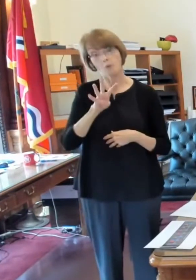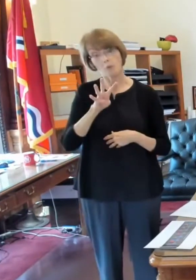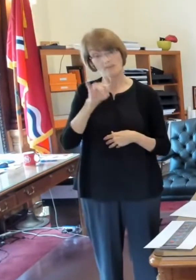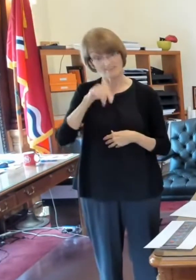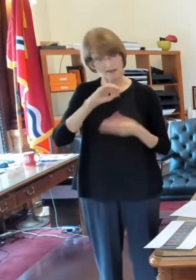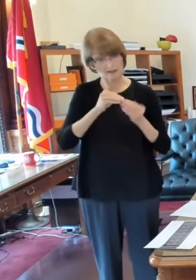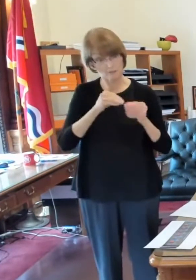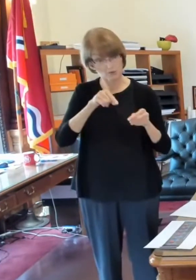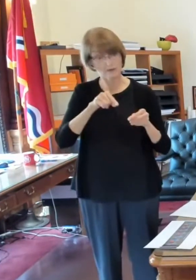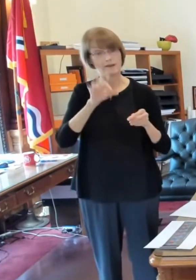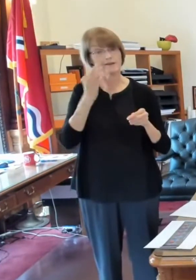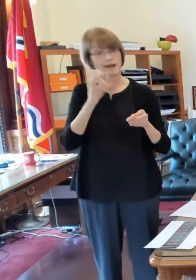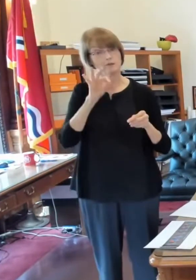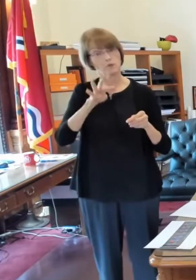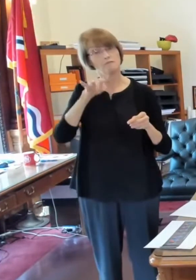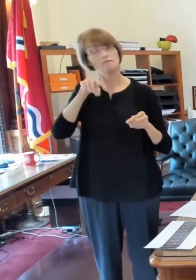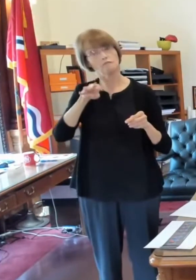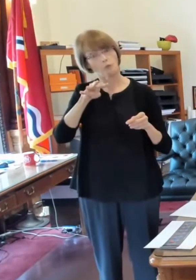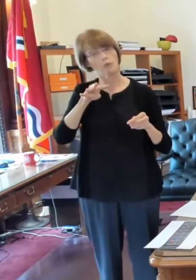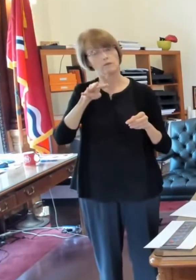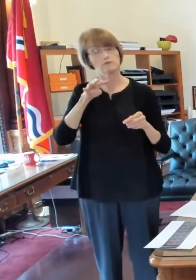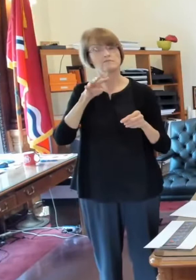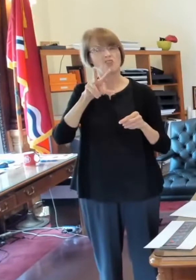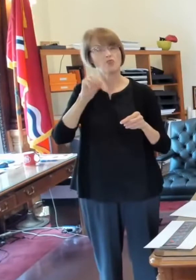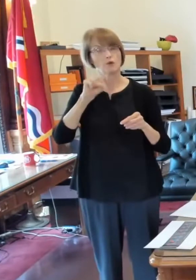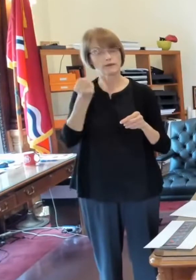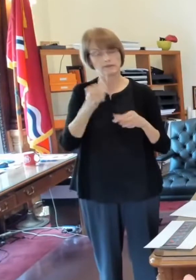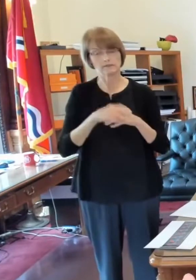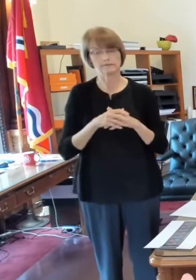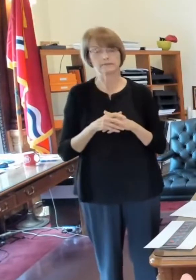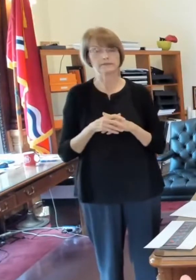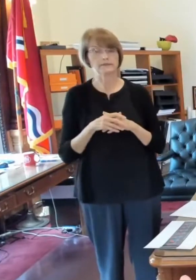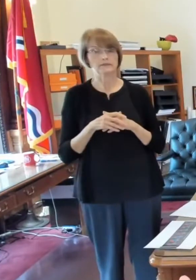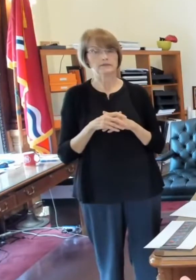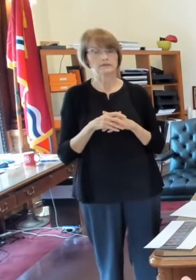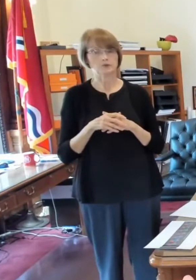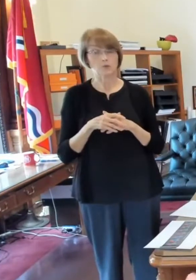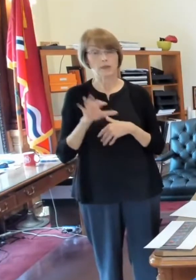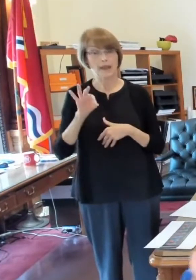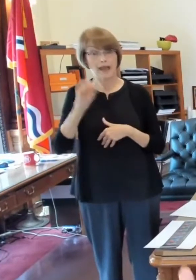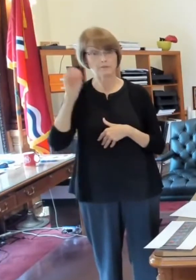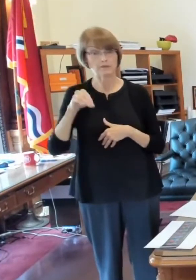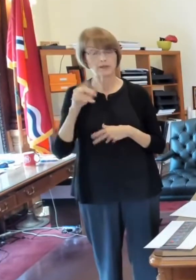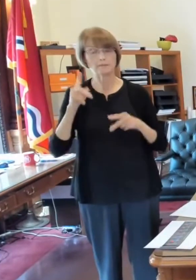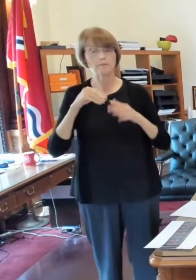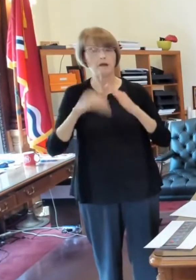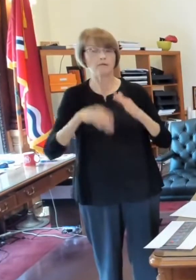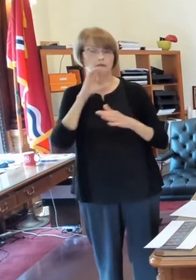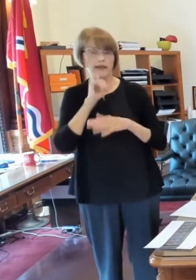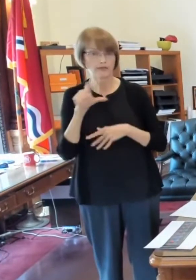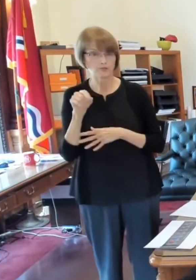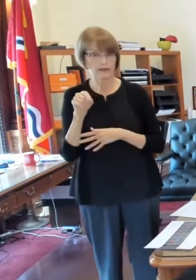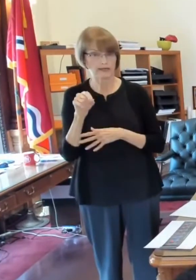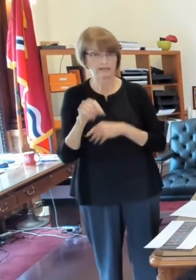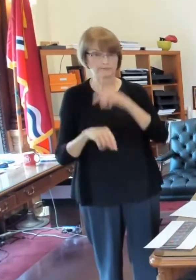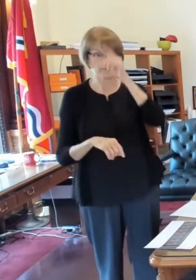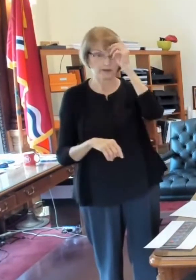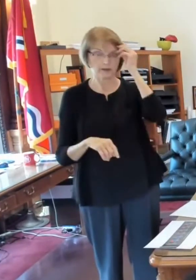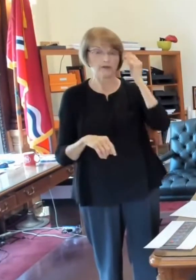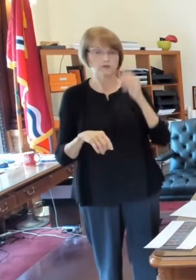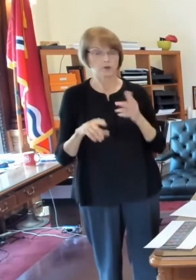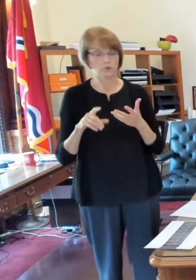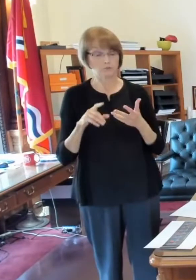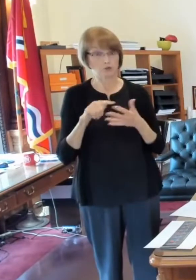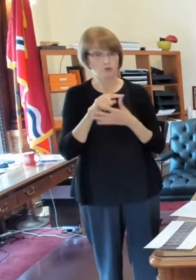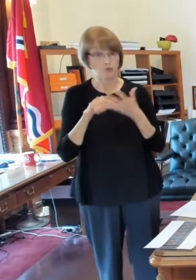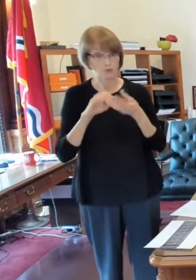30s, and then about 9% people under 20. So when you take a look at that, we still